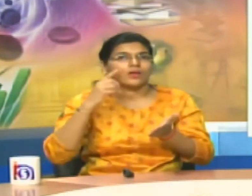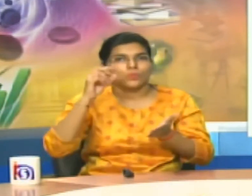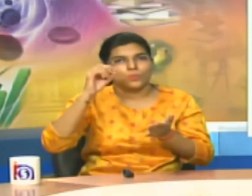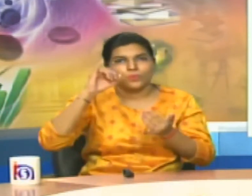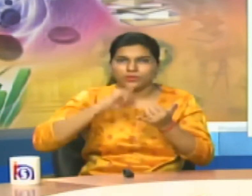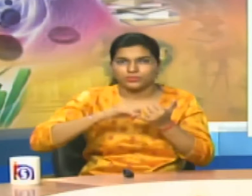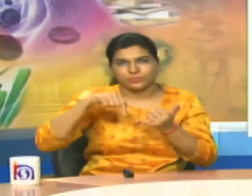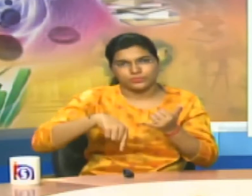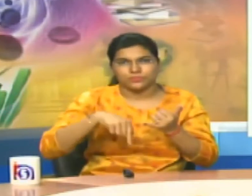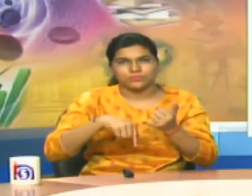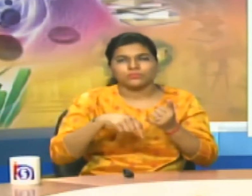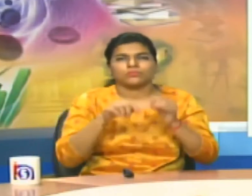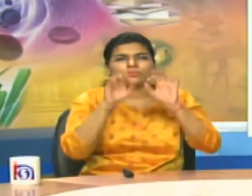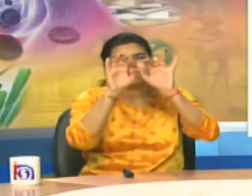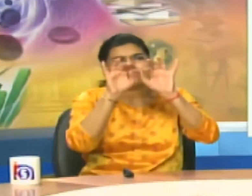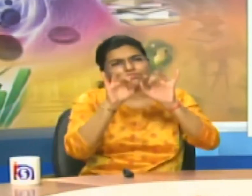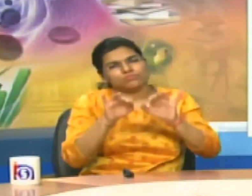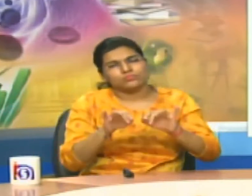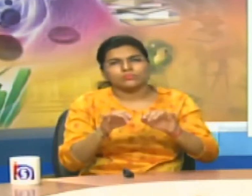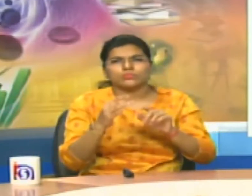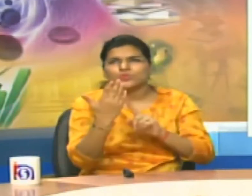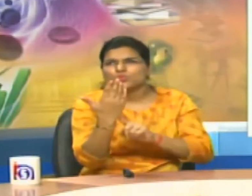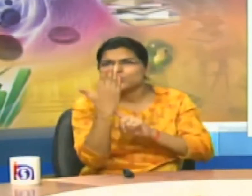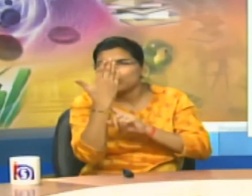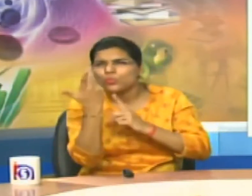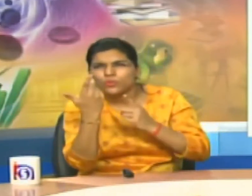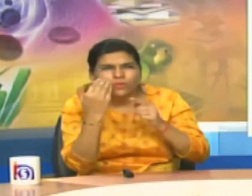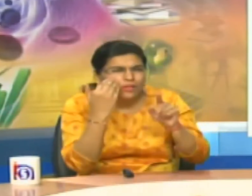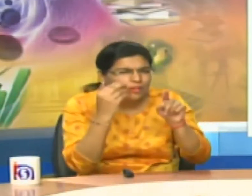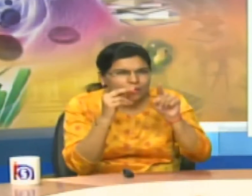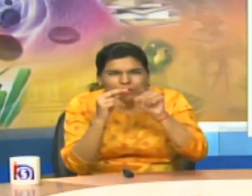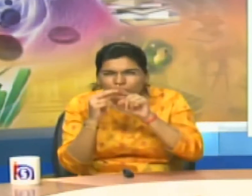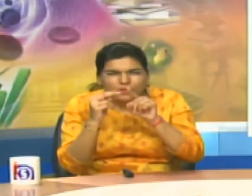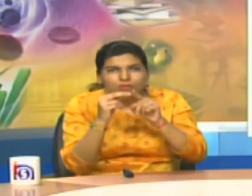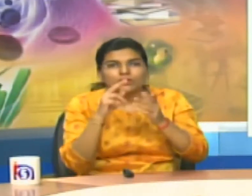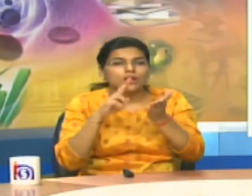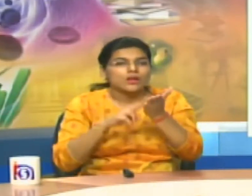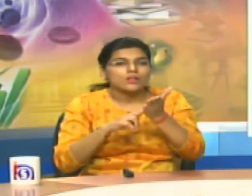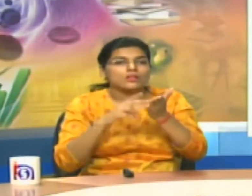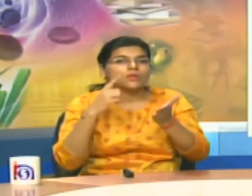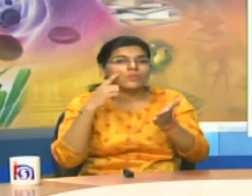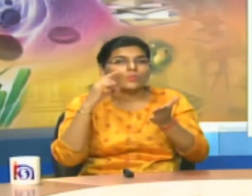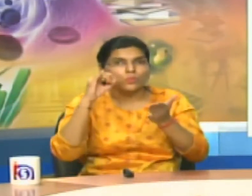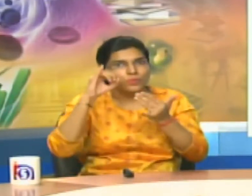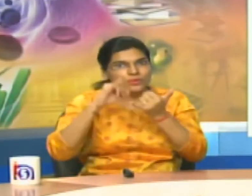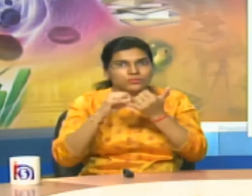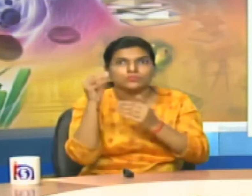Now, how to find and replace data in any worksheet? If we need to